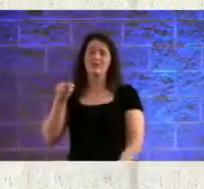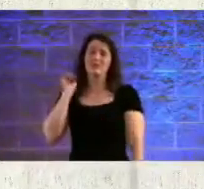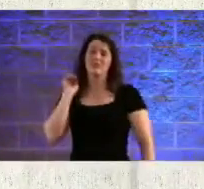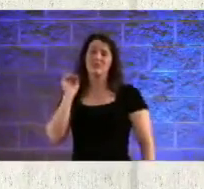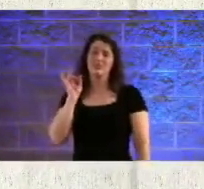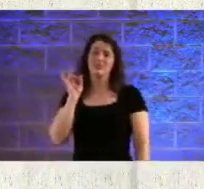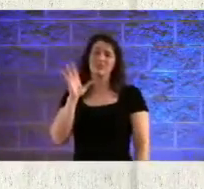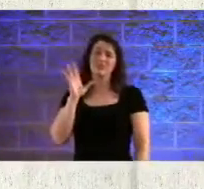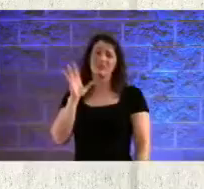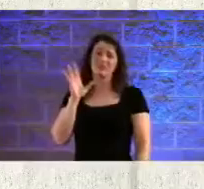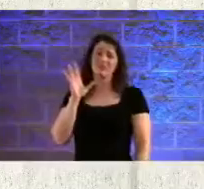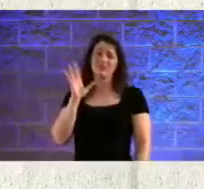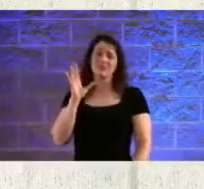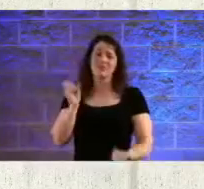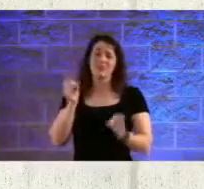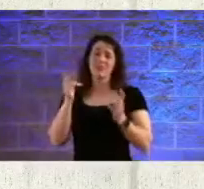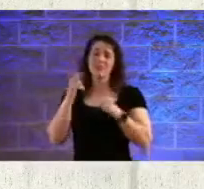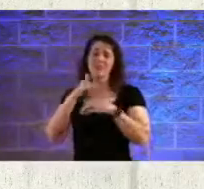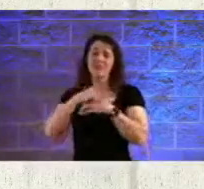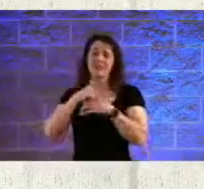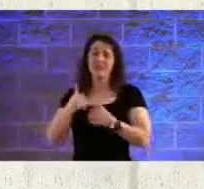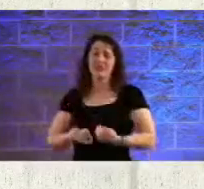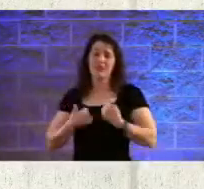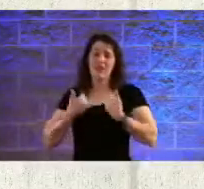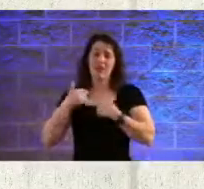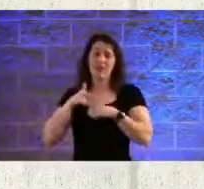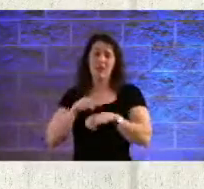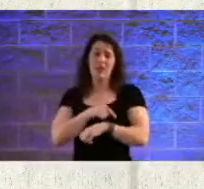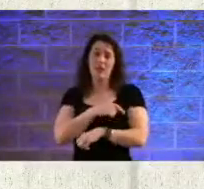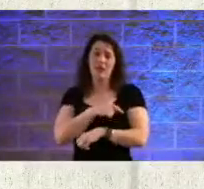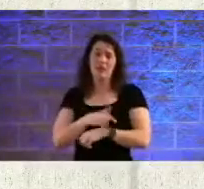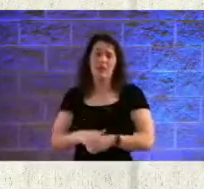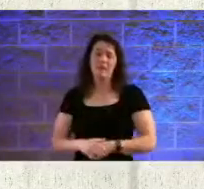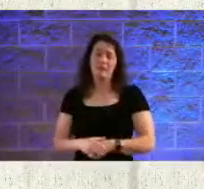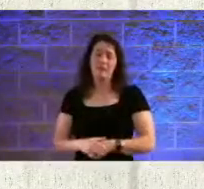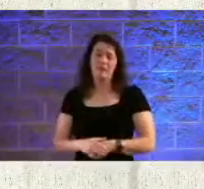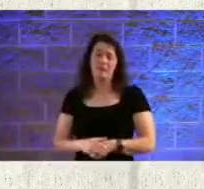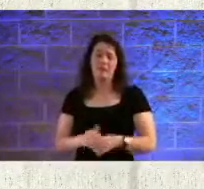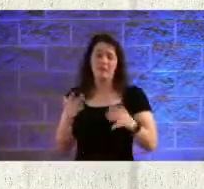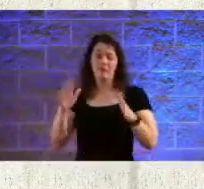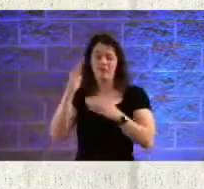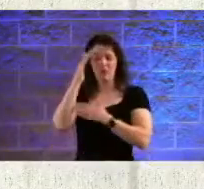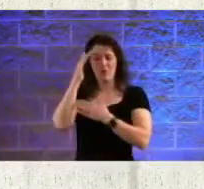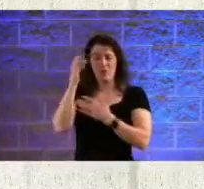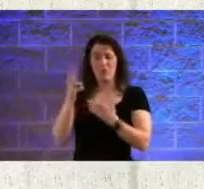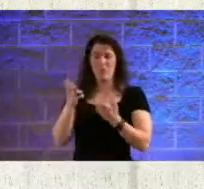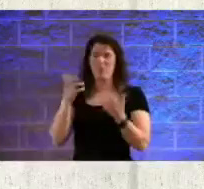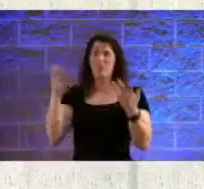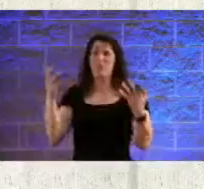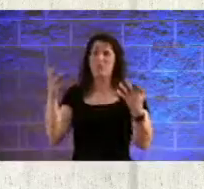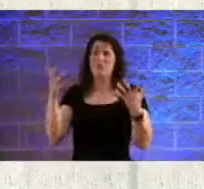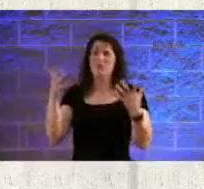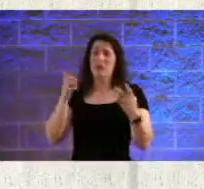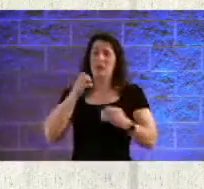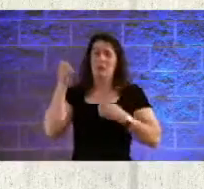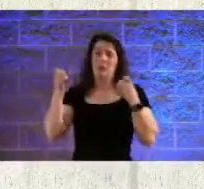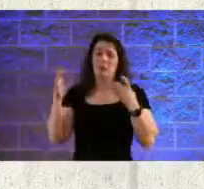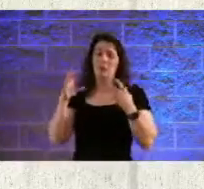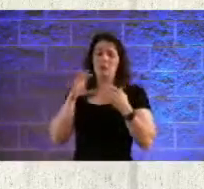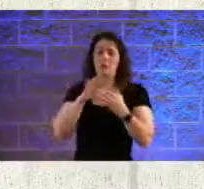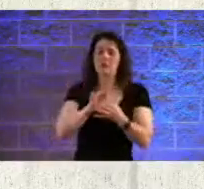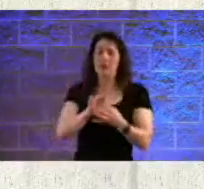extremely high. And it can be many times lifelong. And knowing the prevalence of emotional